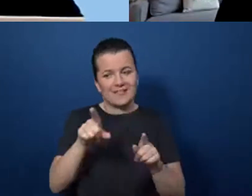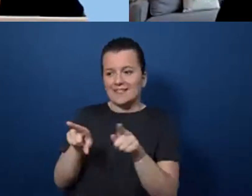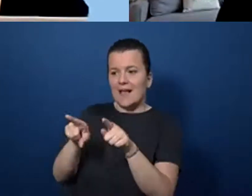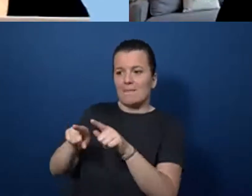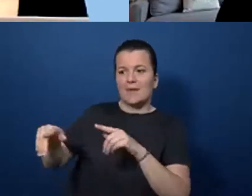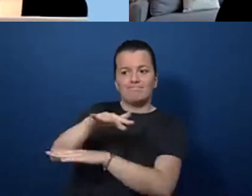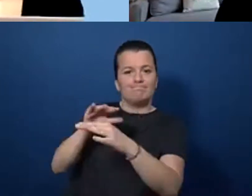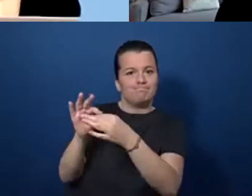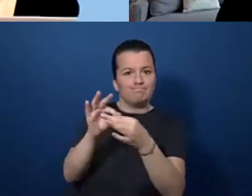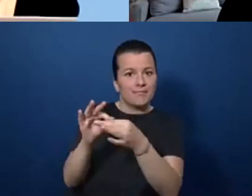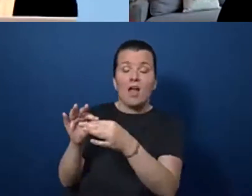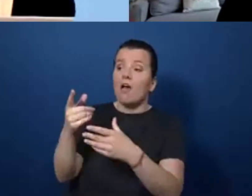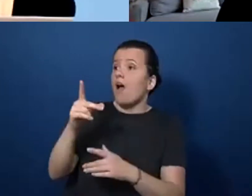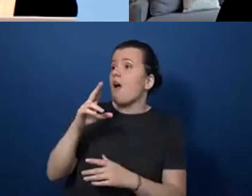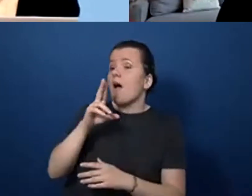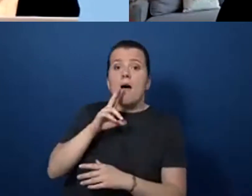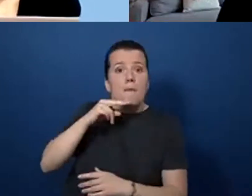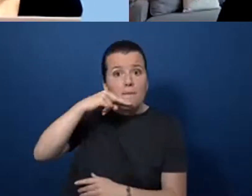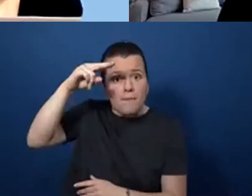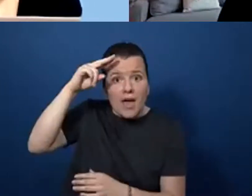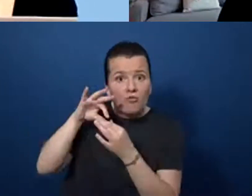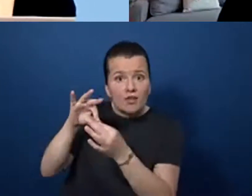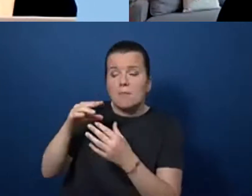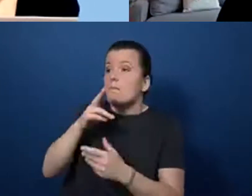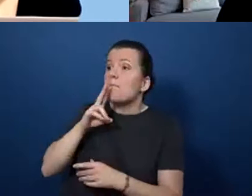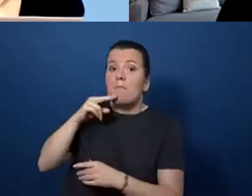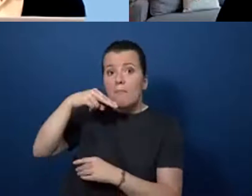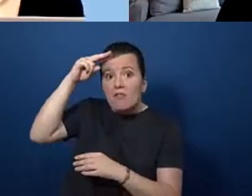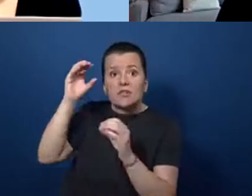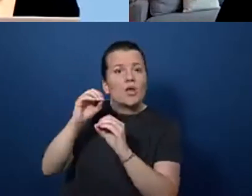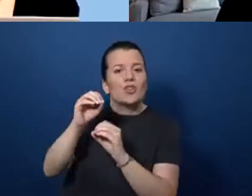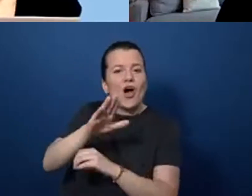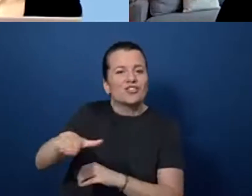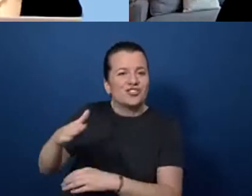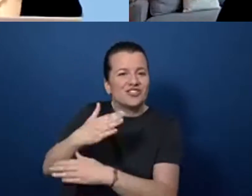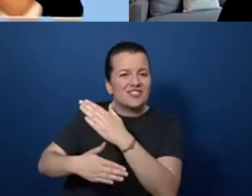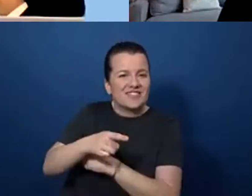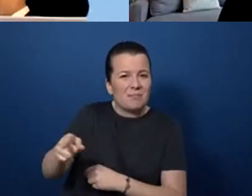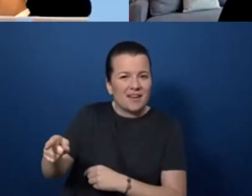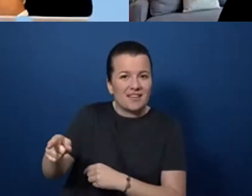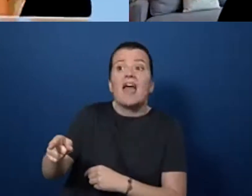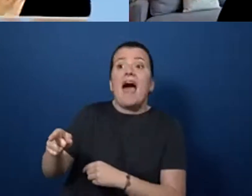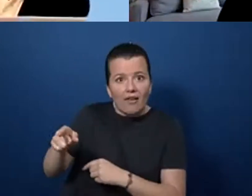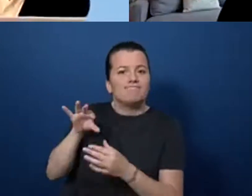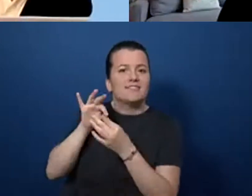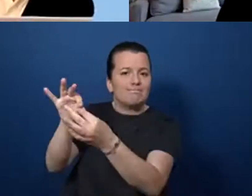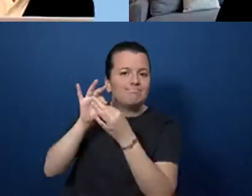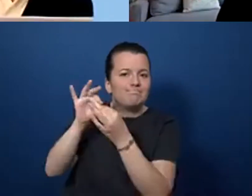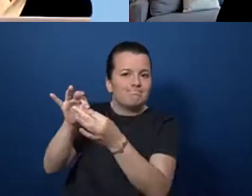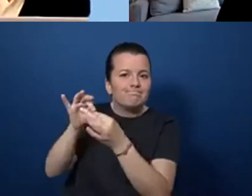with parents of non-disabled children, as well as parents with children with disabilities, community